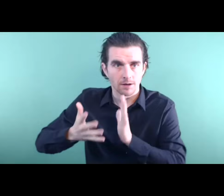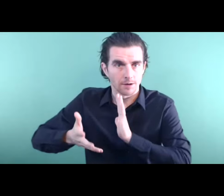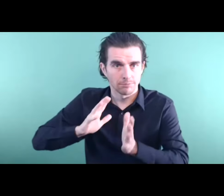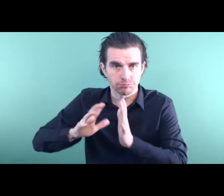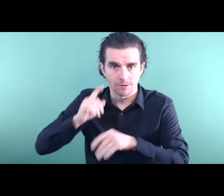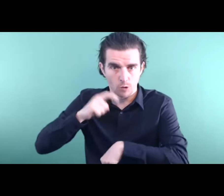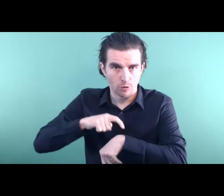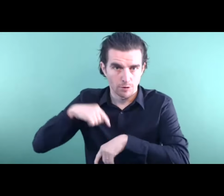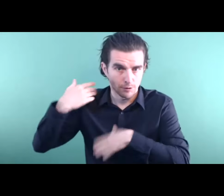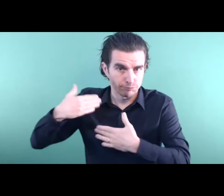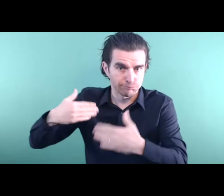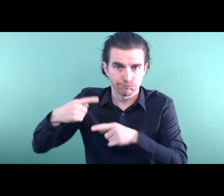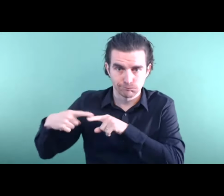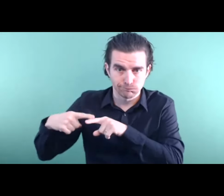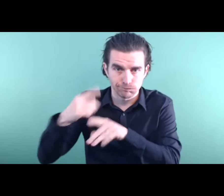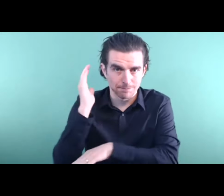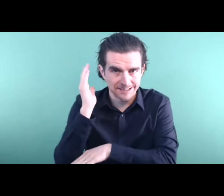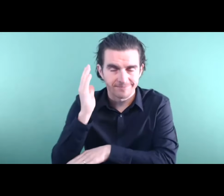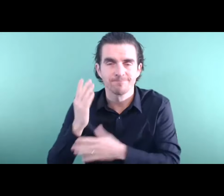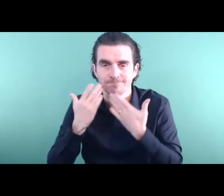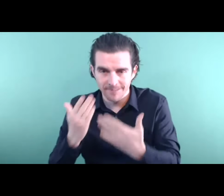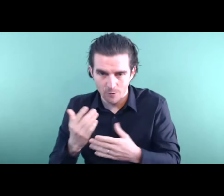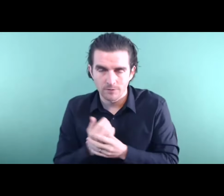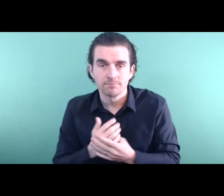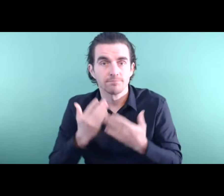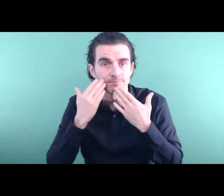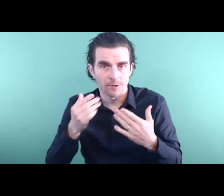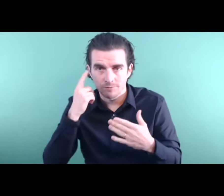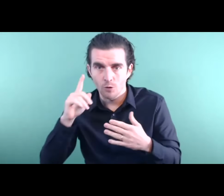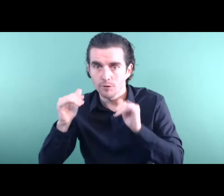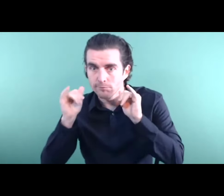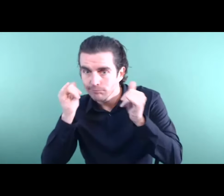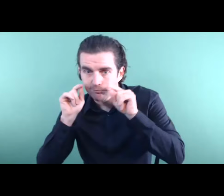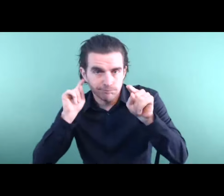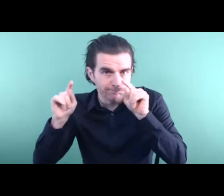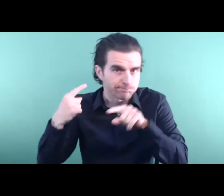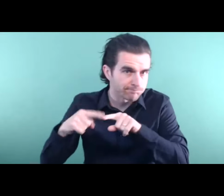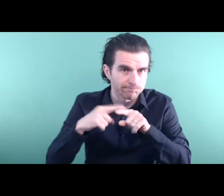telephone lines and things. Thank you.